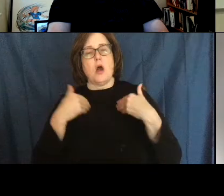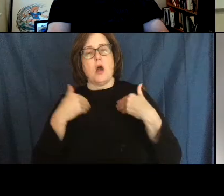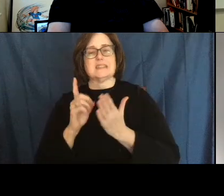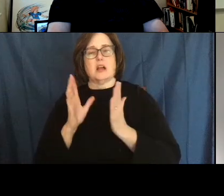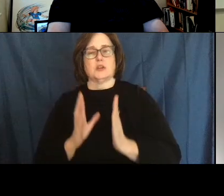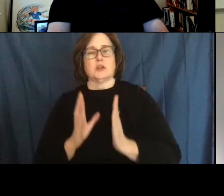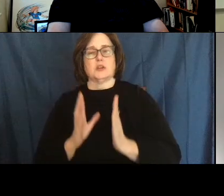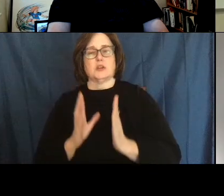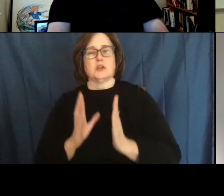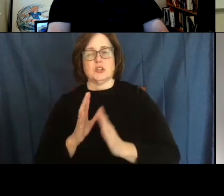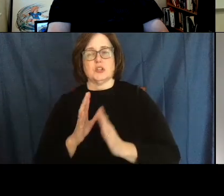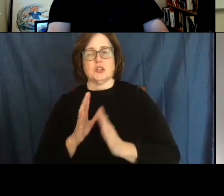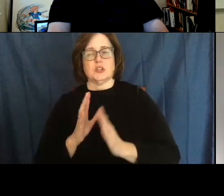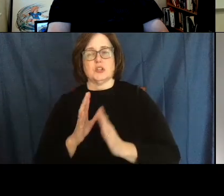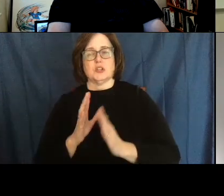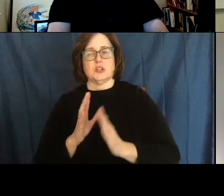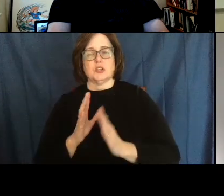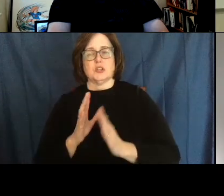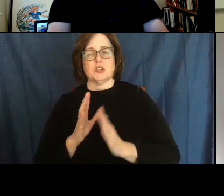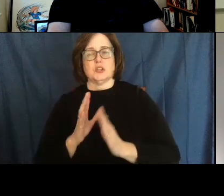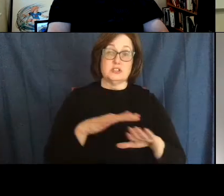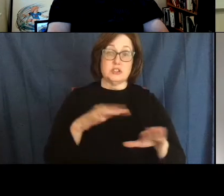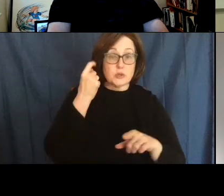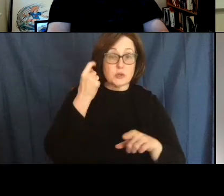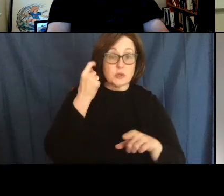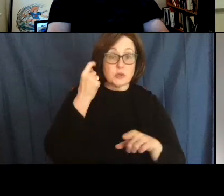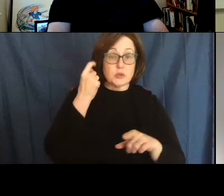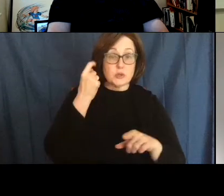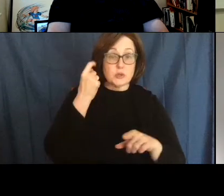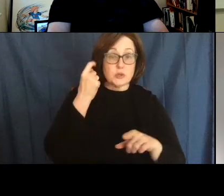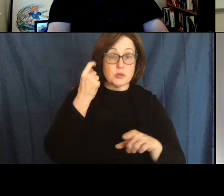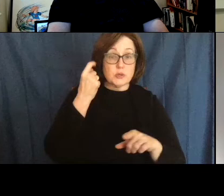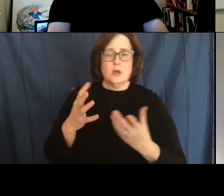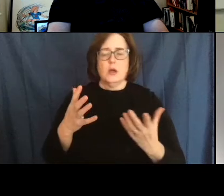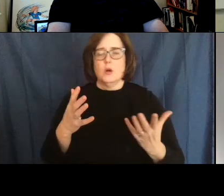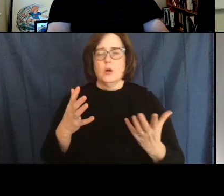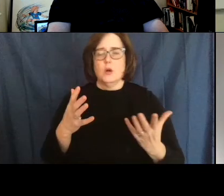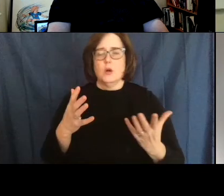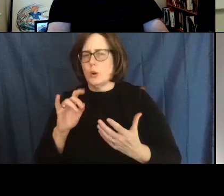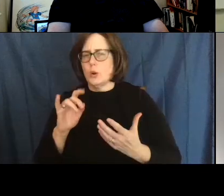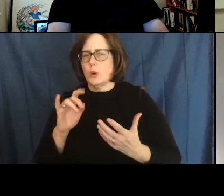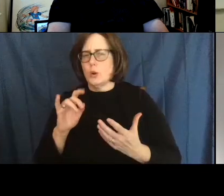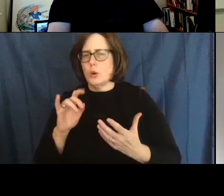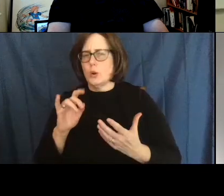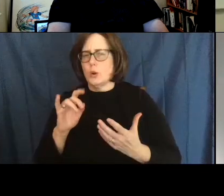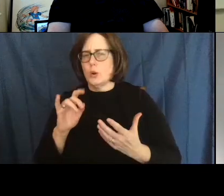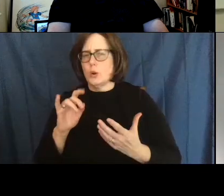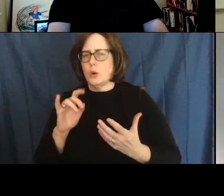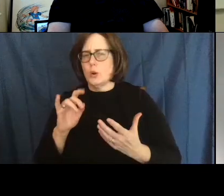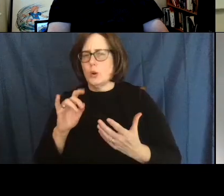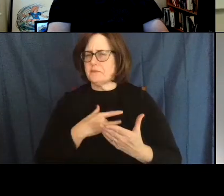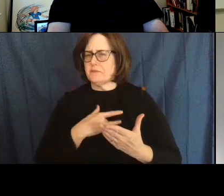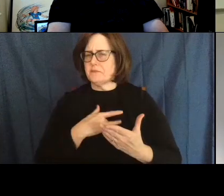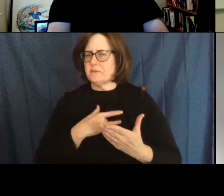visually impaired children who helped them determine what Code Jumper should look like, what it should feel like, how it should work. And so I